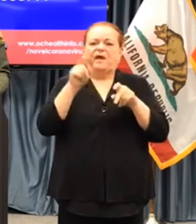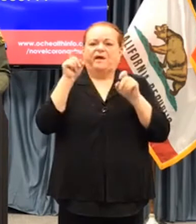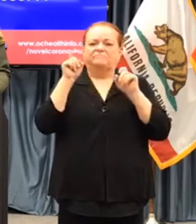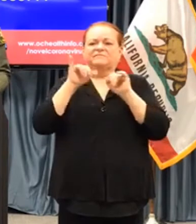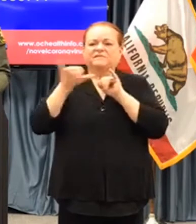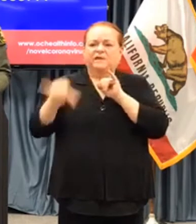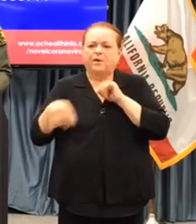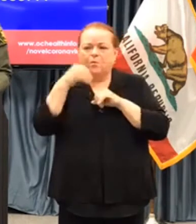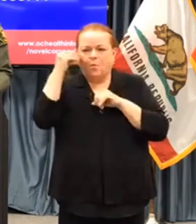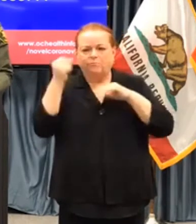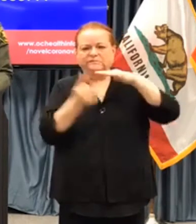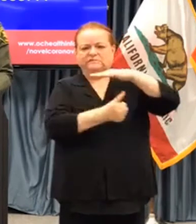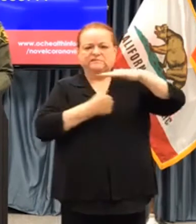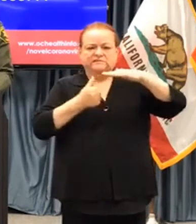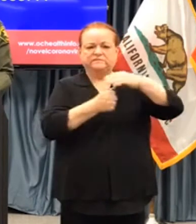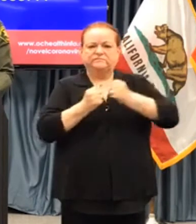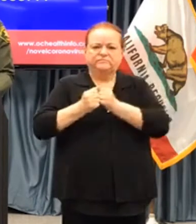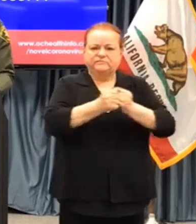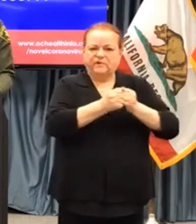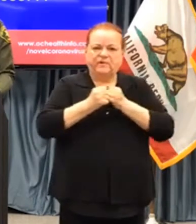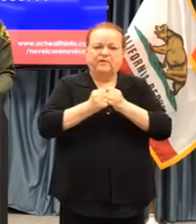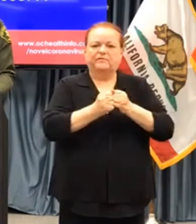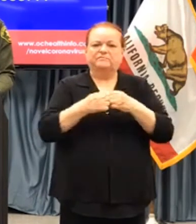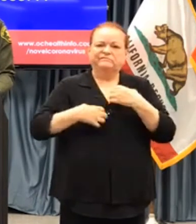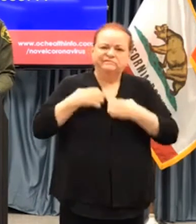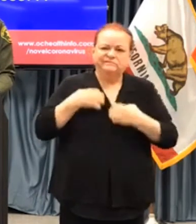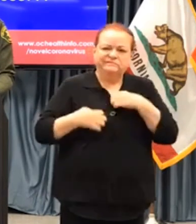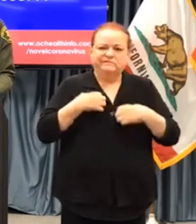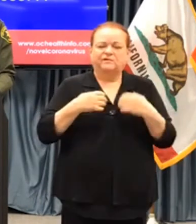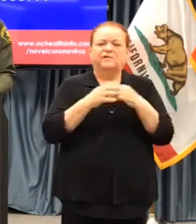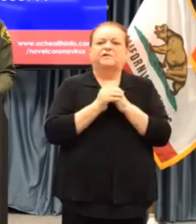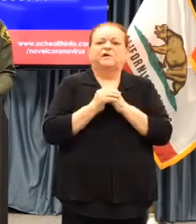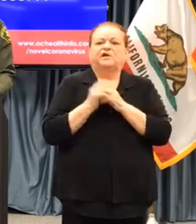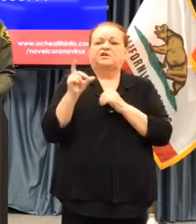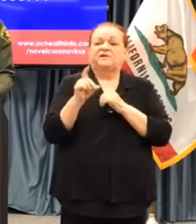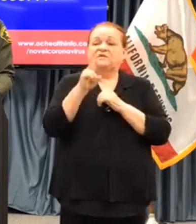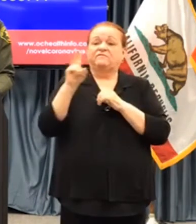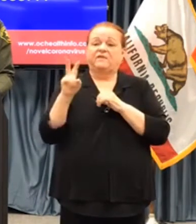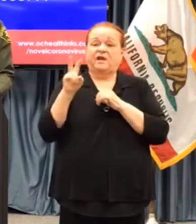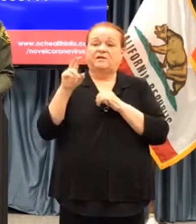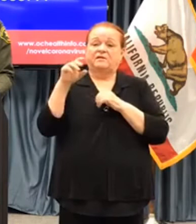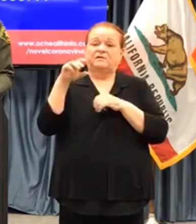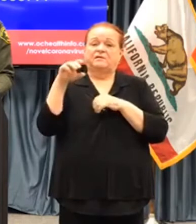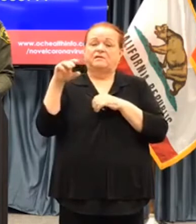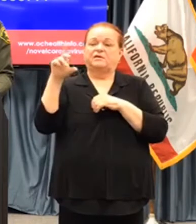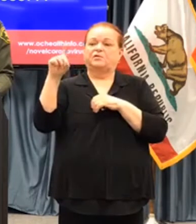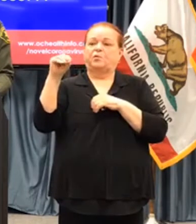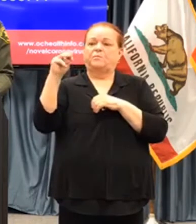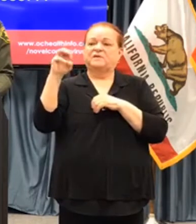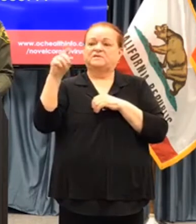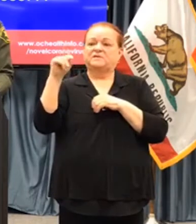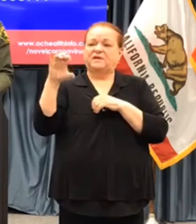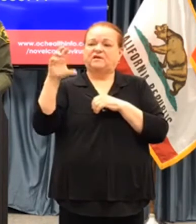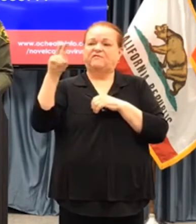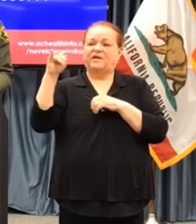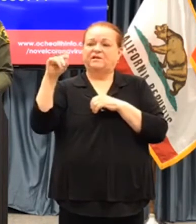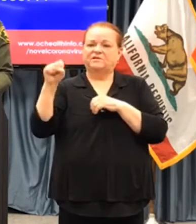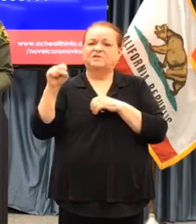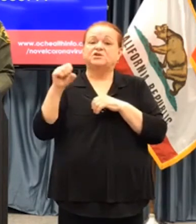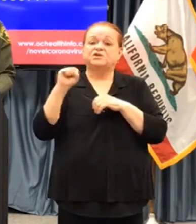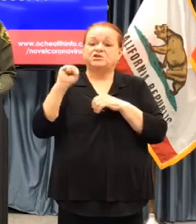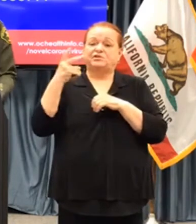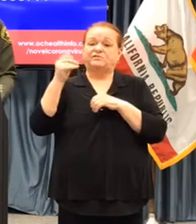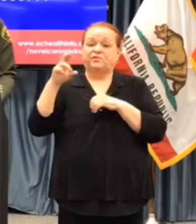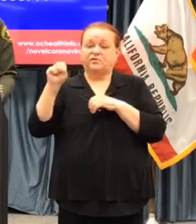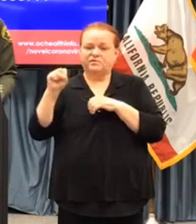violence and also child abuse. Domestic violence sheltering options are available for victims and also children that they